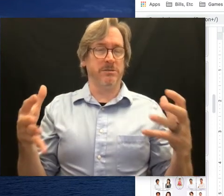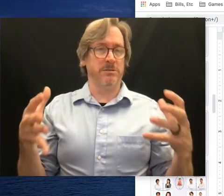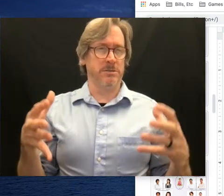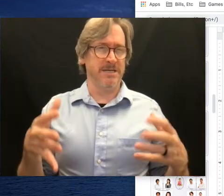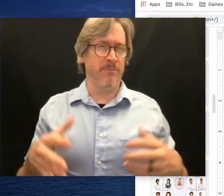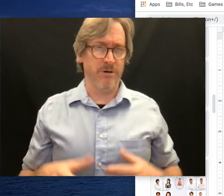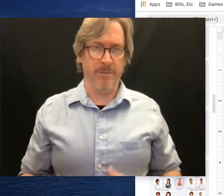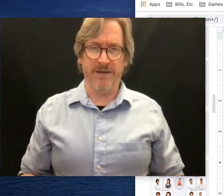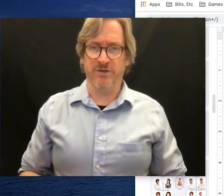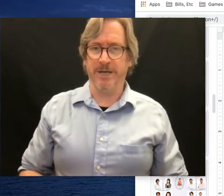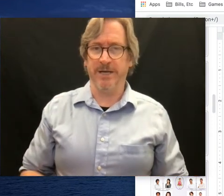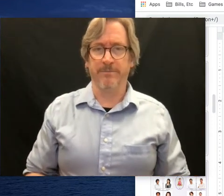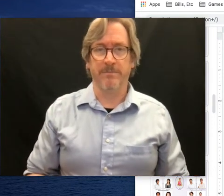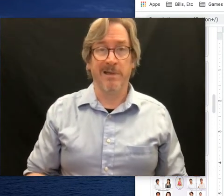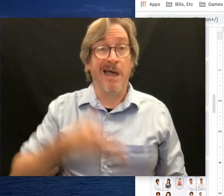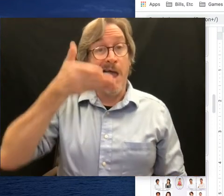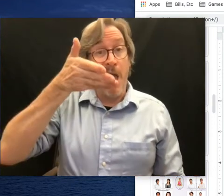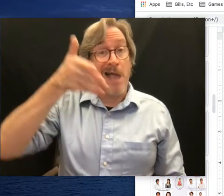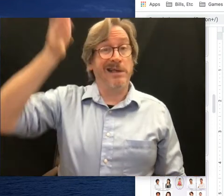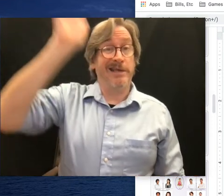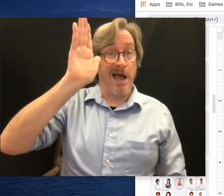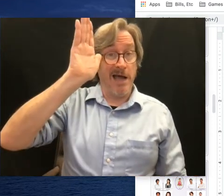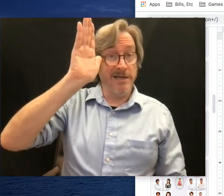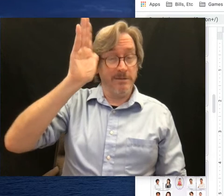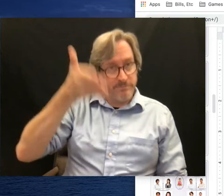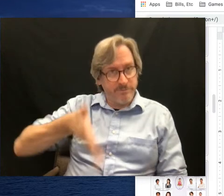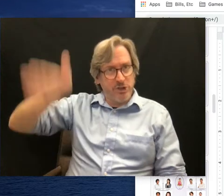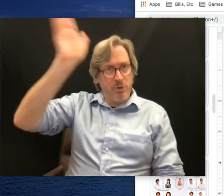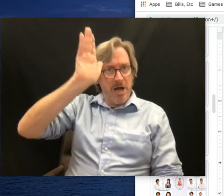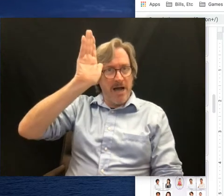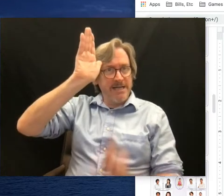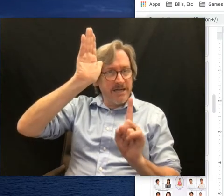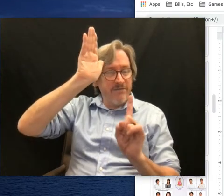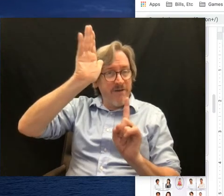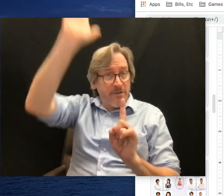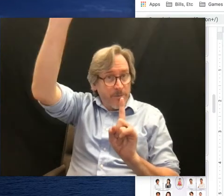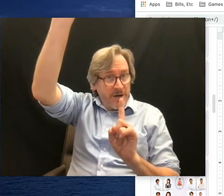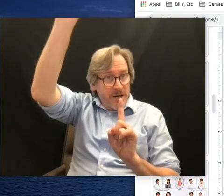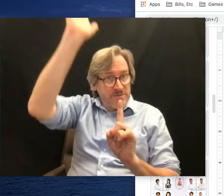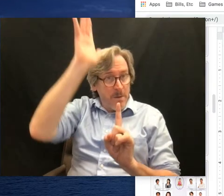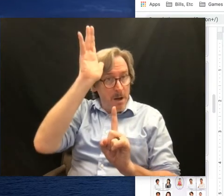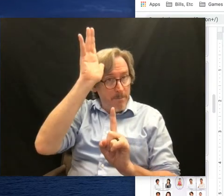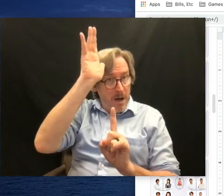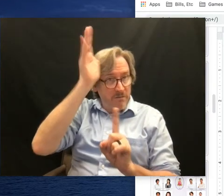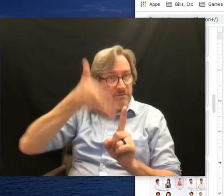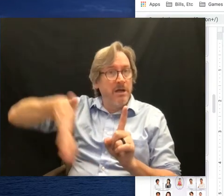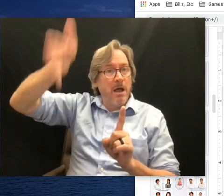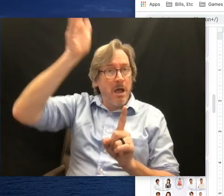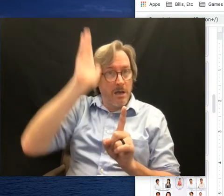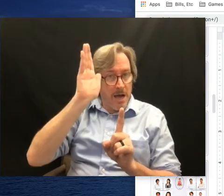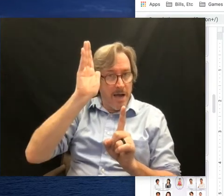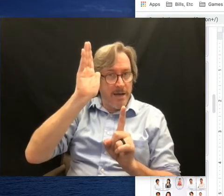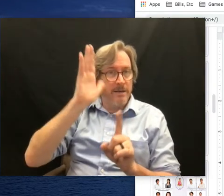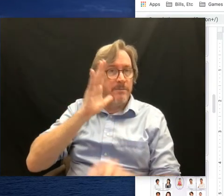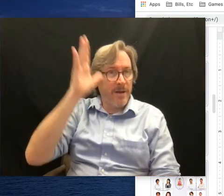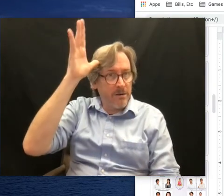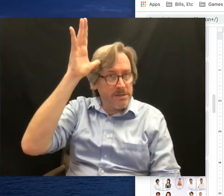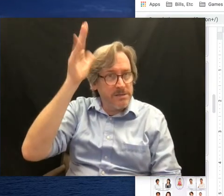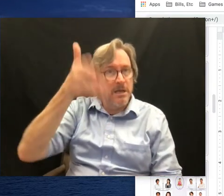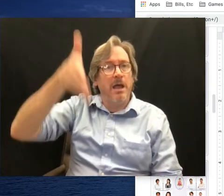most contemporary way of doing it. God. So God is like father, but it comes from above.